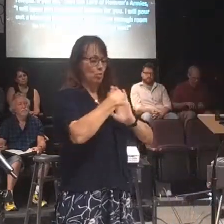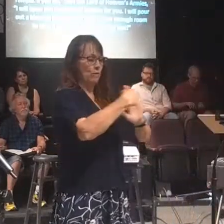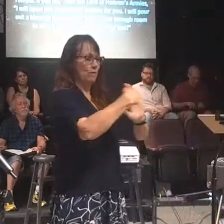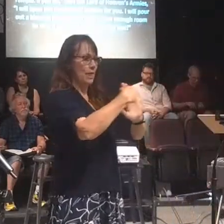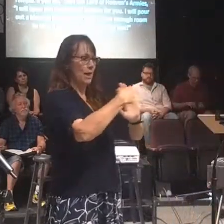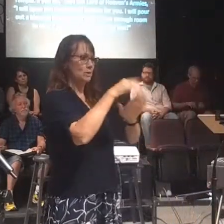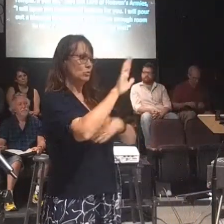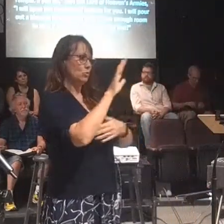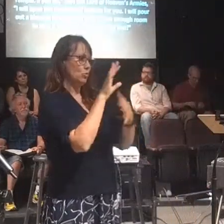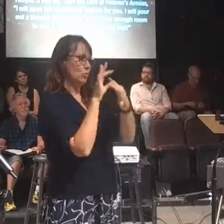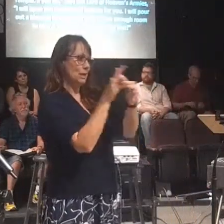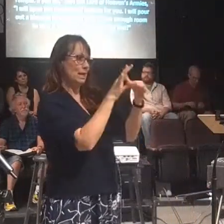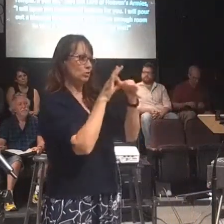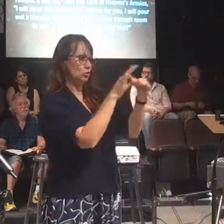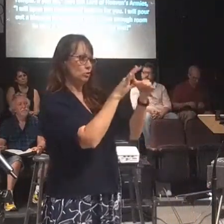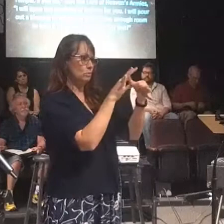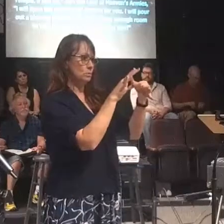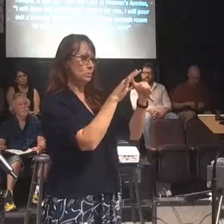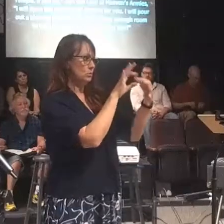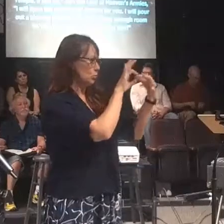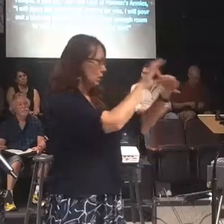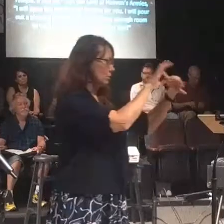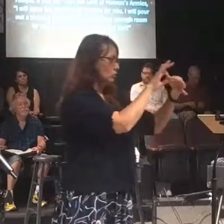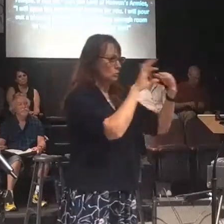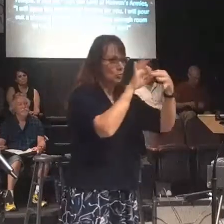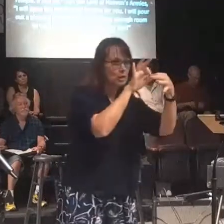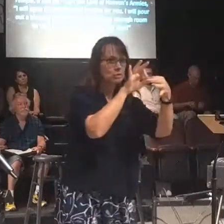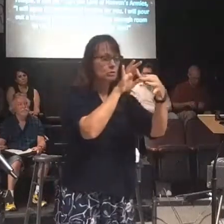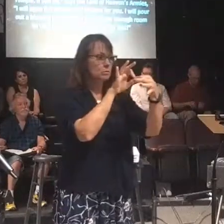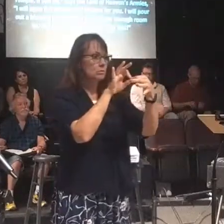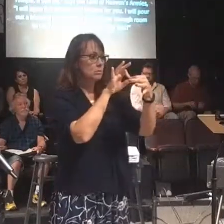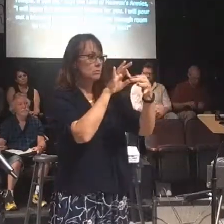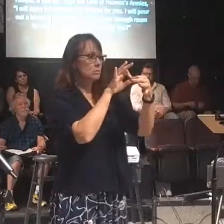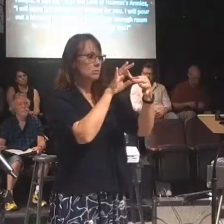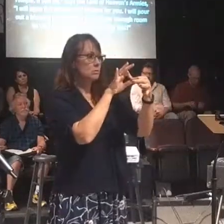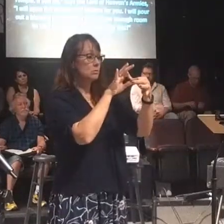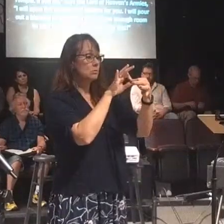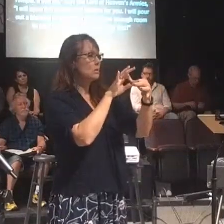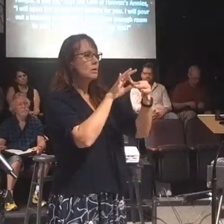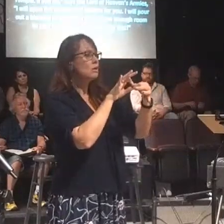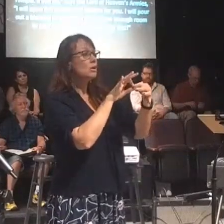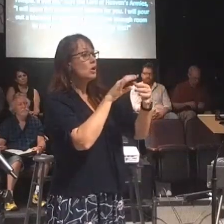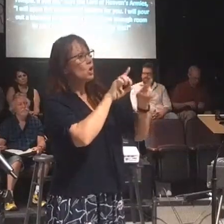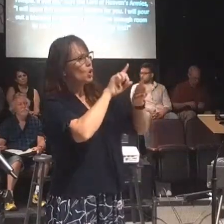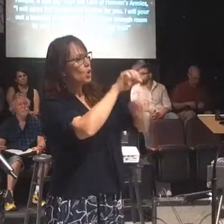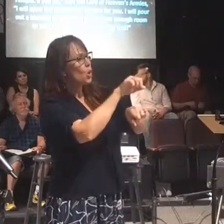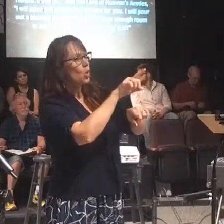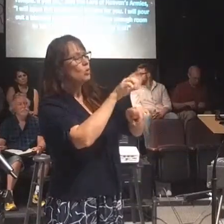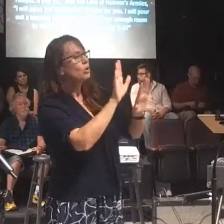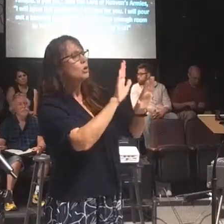Right? So don't ask your spouse, "Why are you not blessing me?"